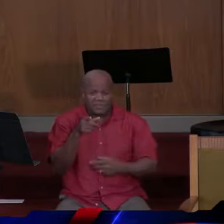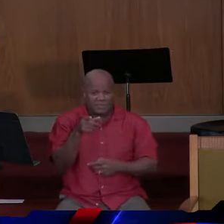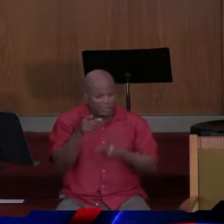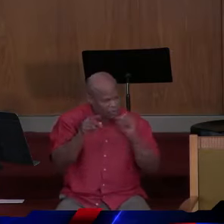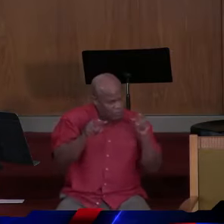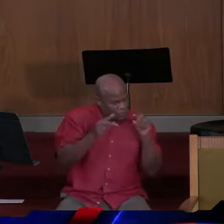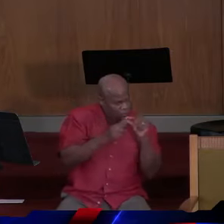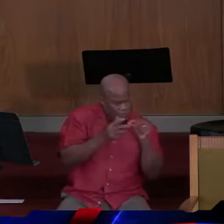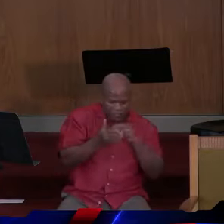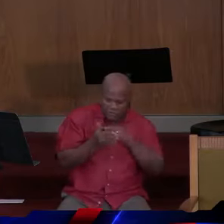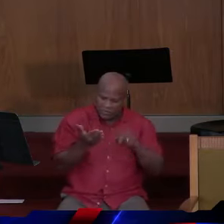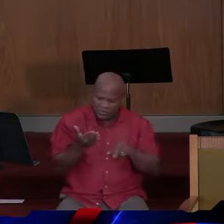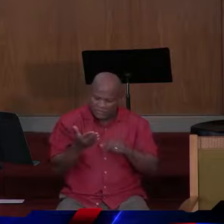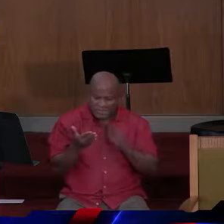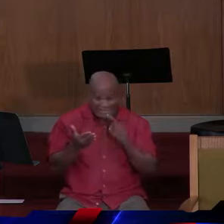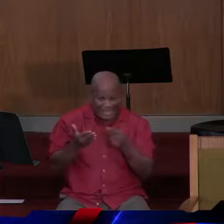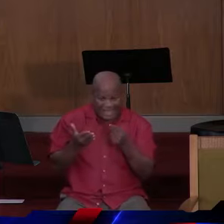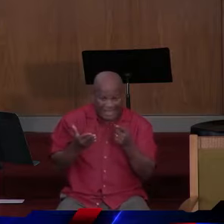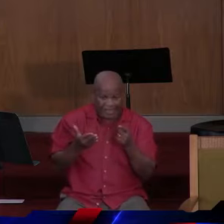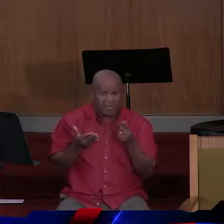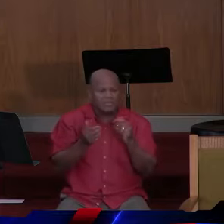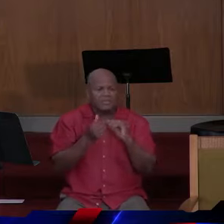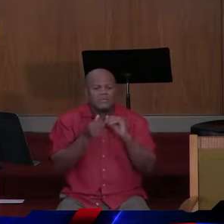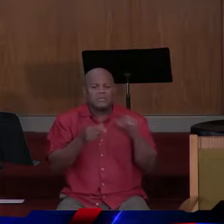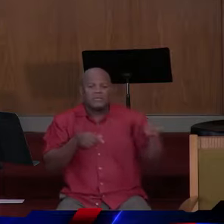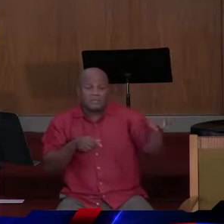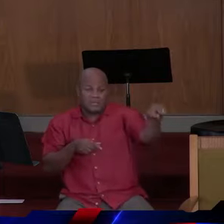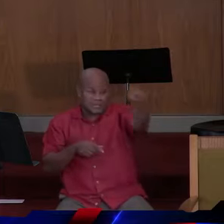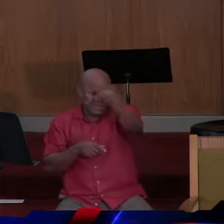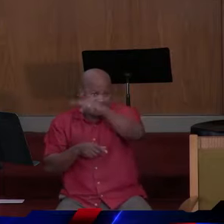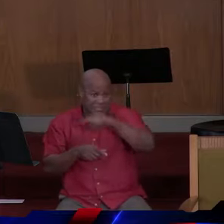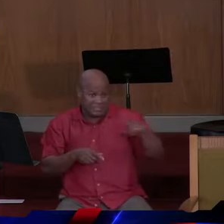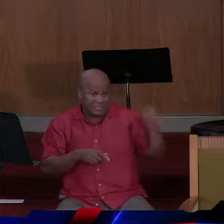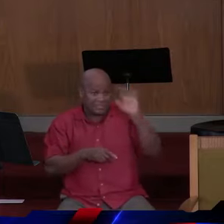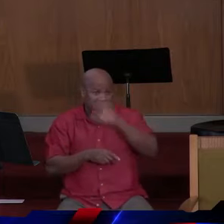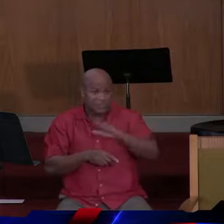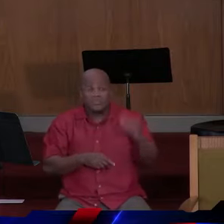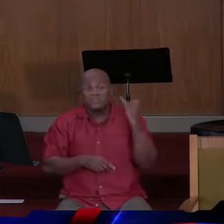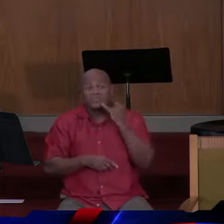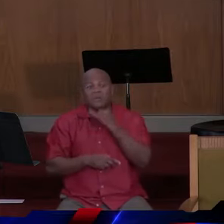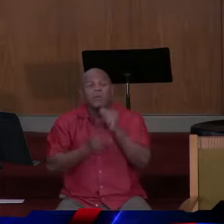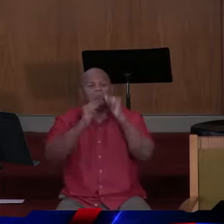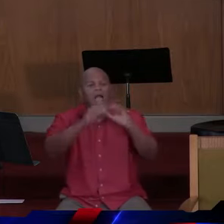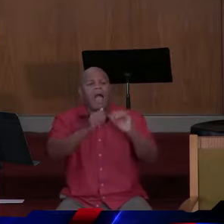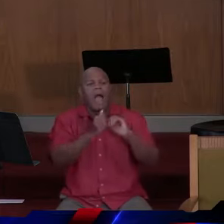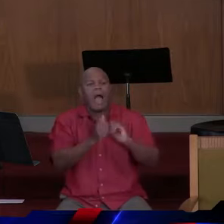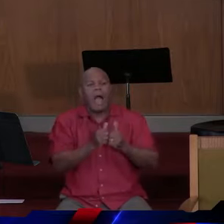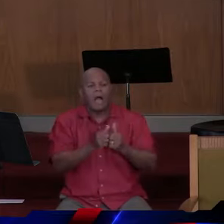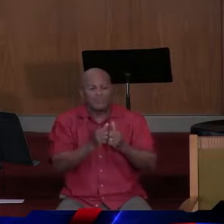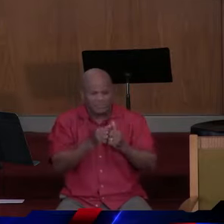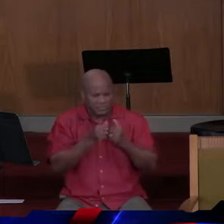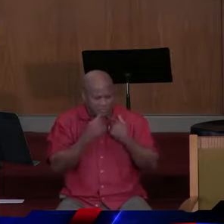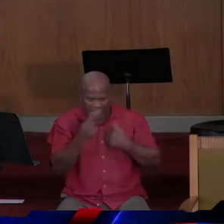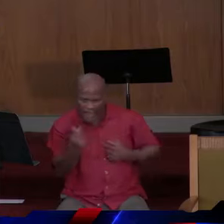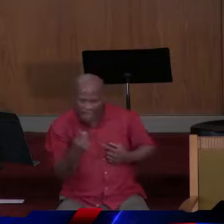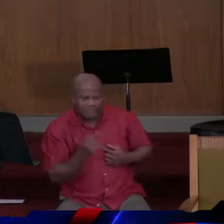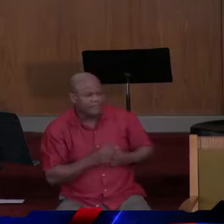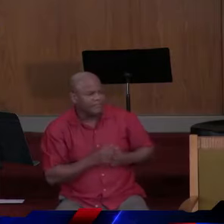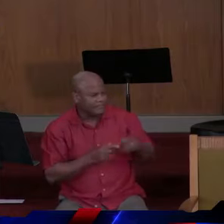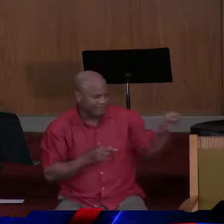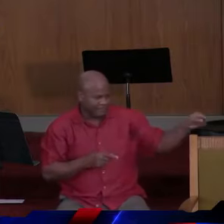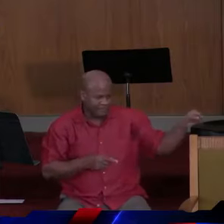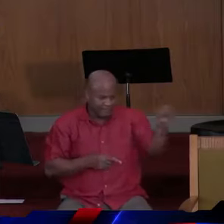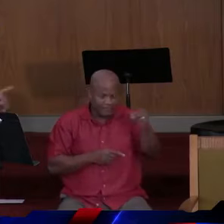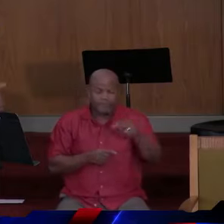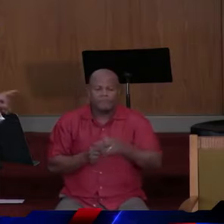Great. It says, tell them this is how they should bless the children. You don't hear me. Listen, by reorientation,